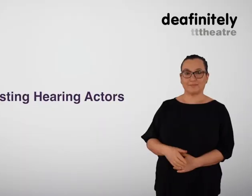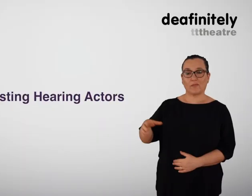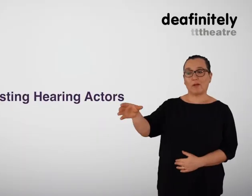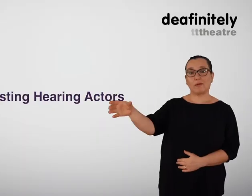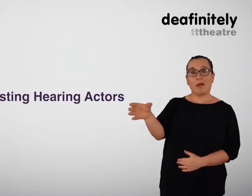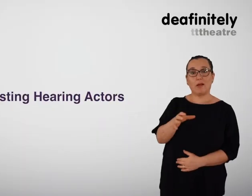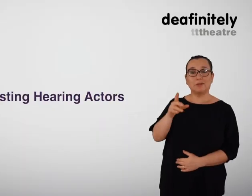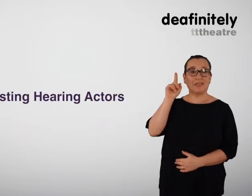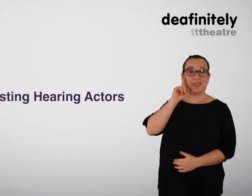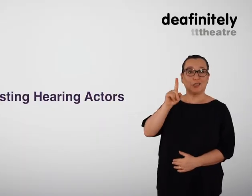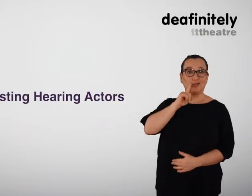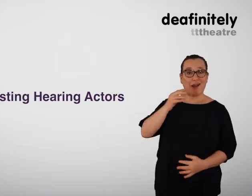Casting hearing actors.